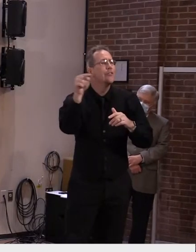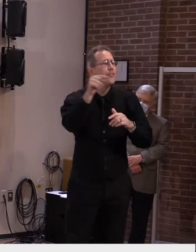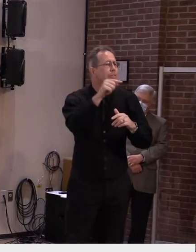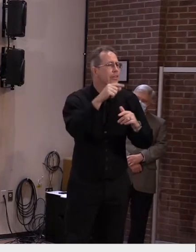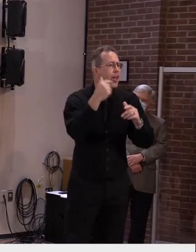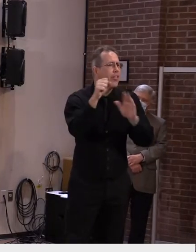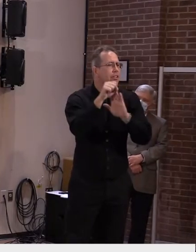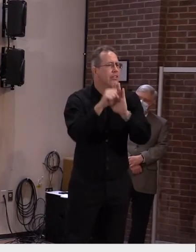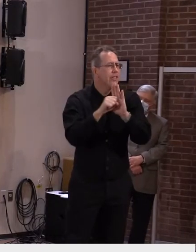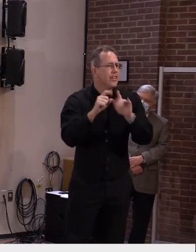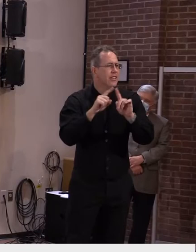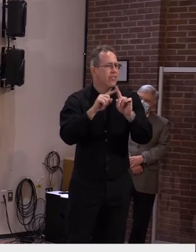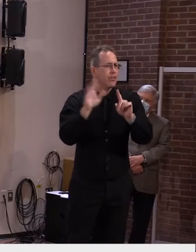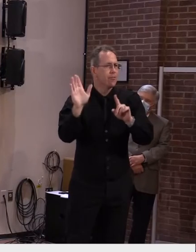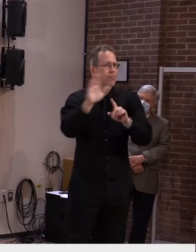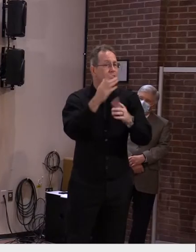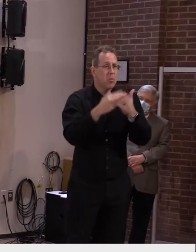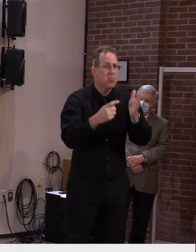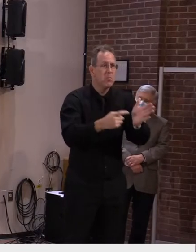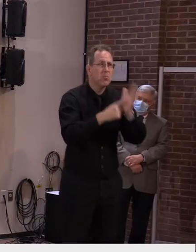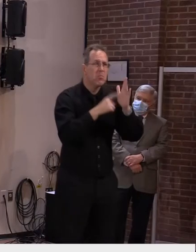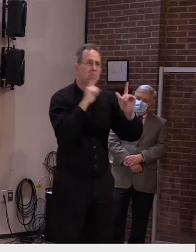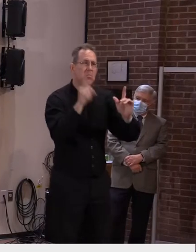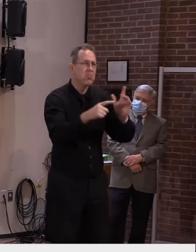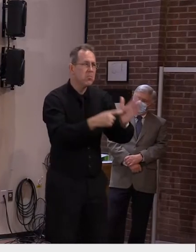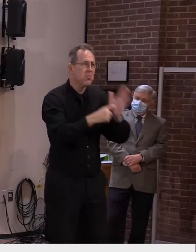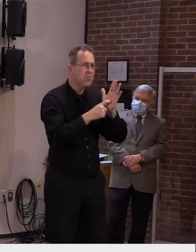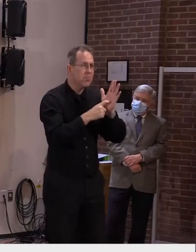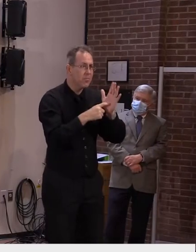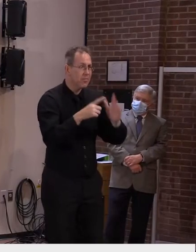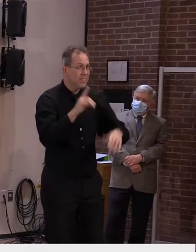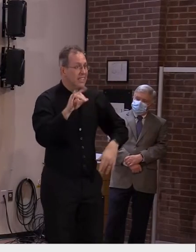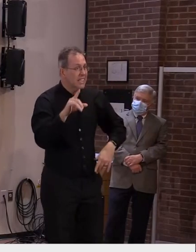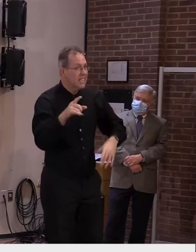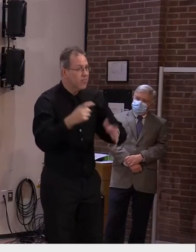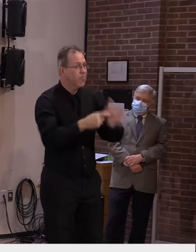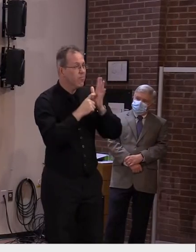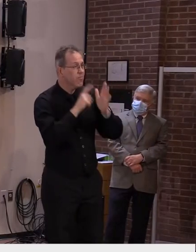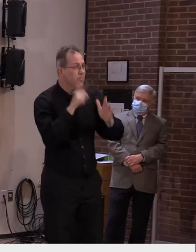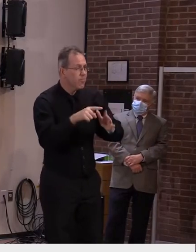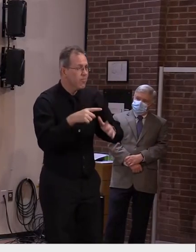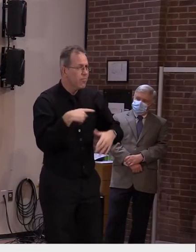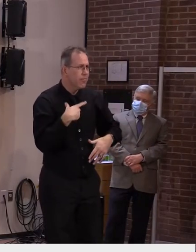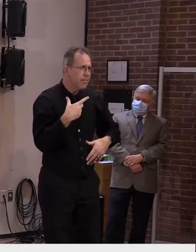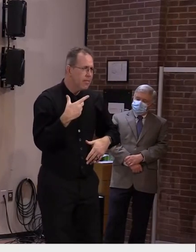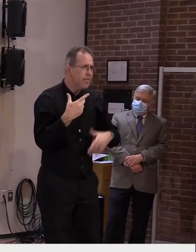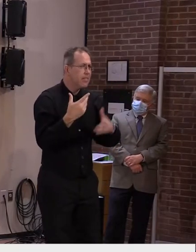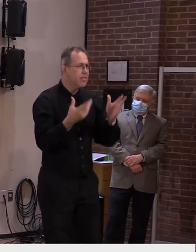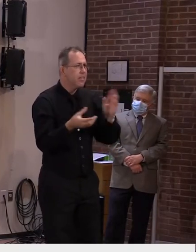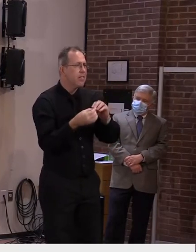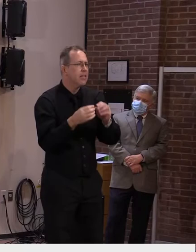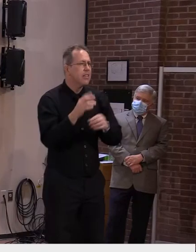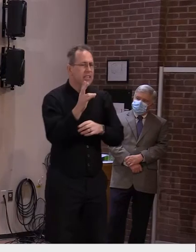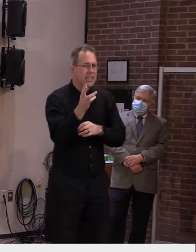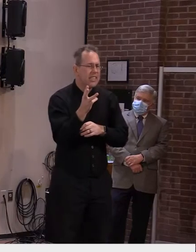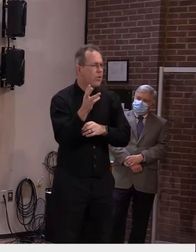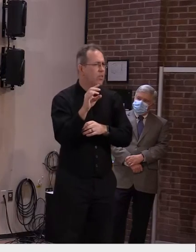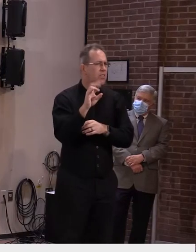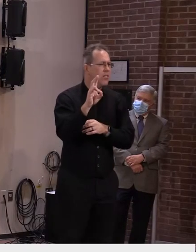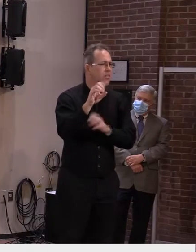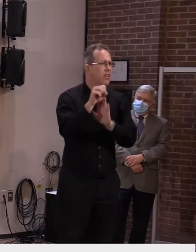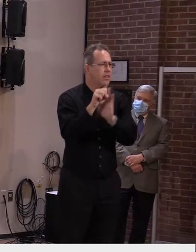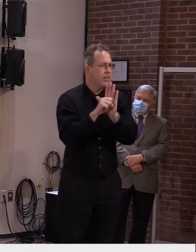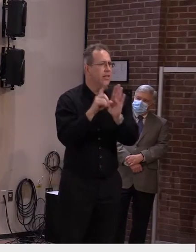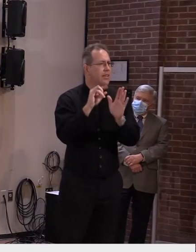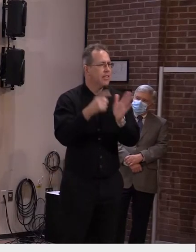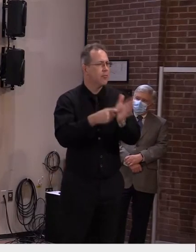Delta, which is less than two hands. It's half a dozen, plus the District of Columbia. And their first comment